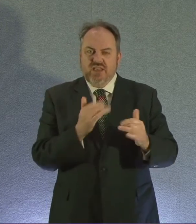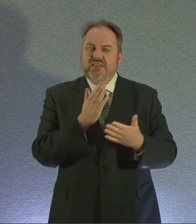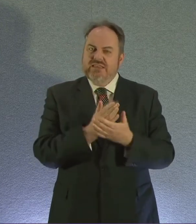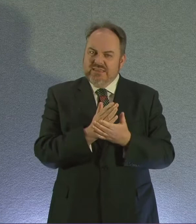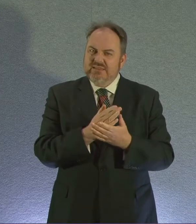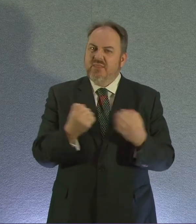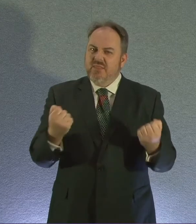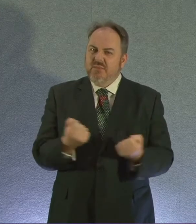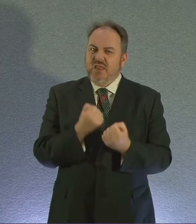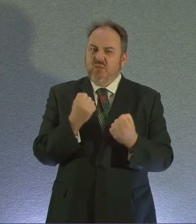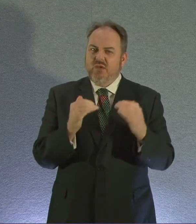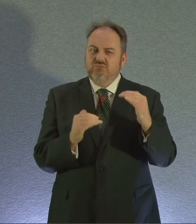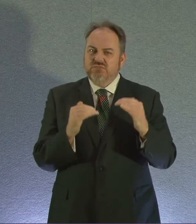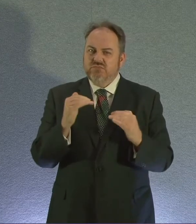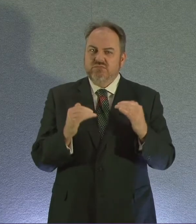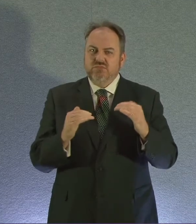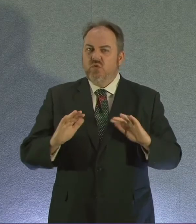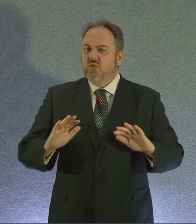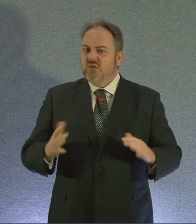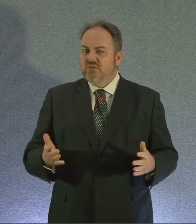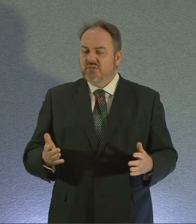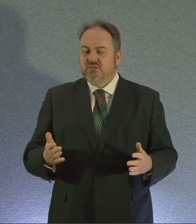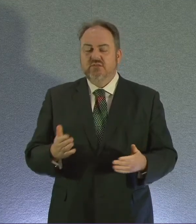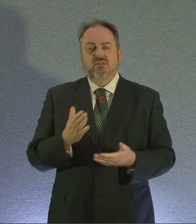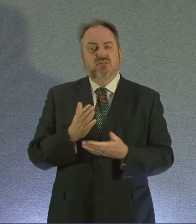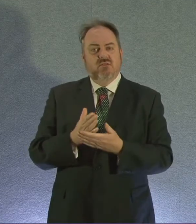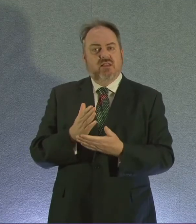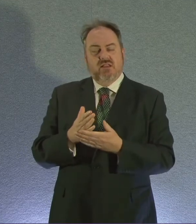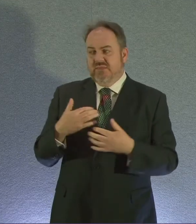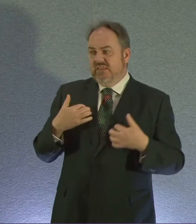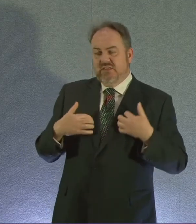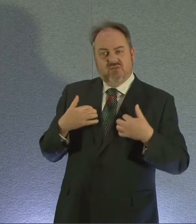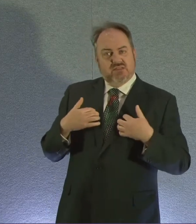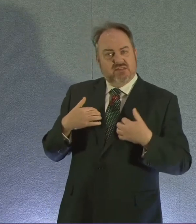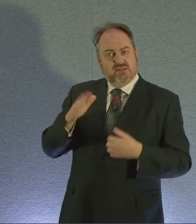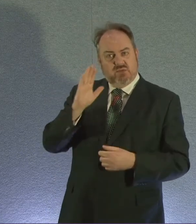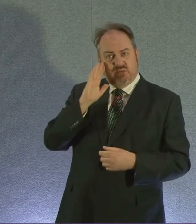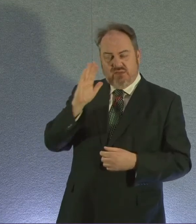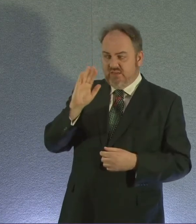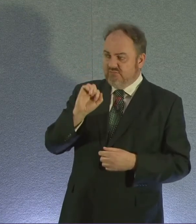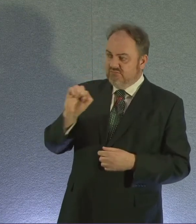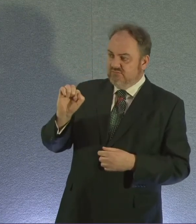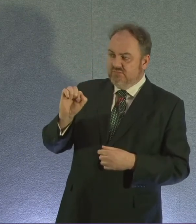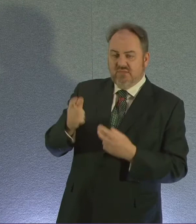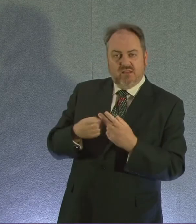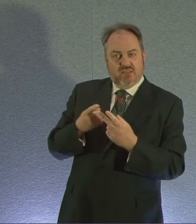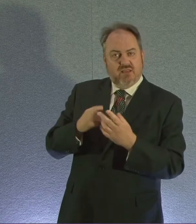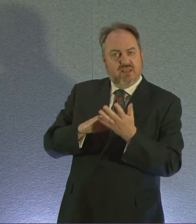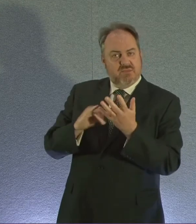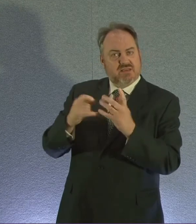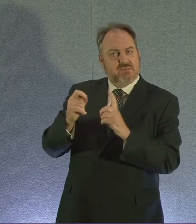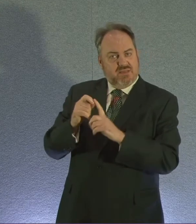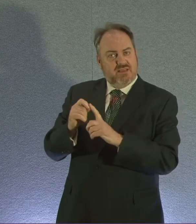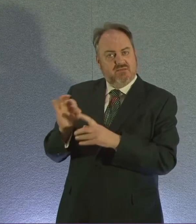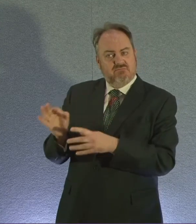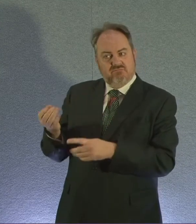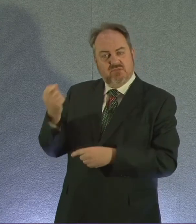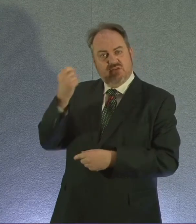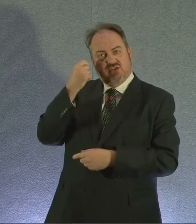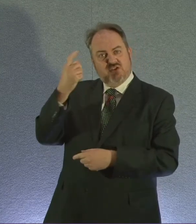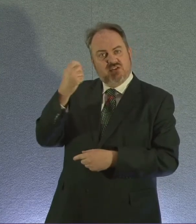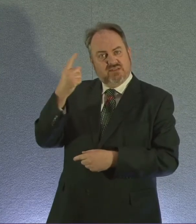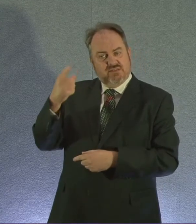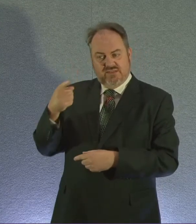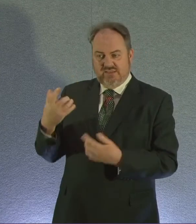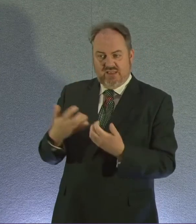moving towards a system. It may be the one that Anna Sarwar's put forward, but certainly some kind of system that